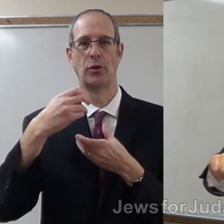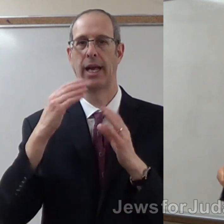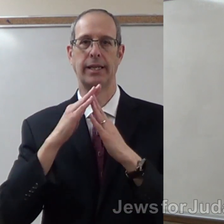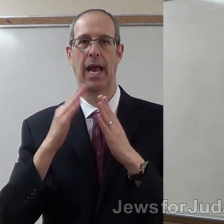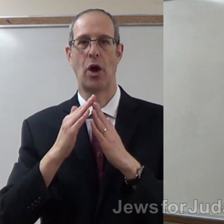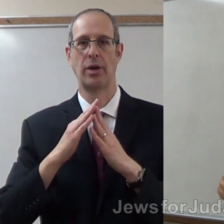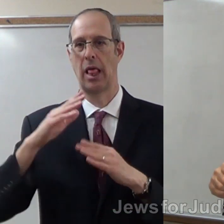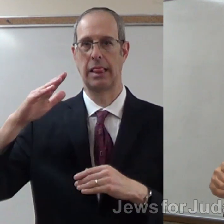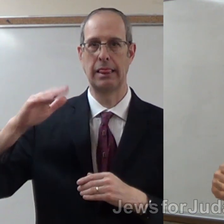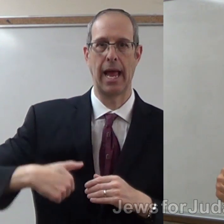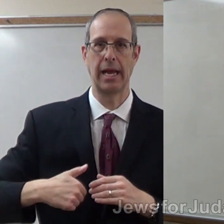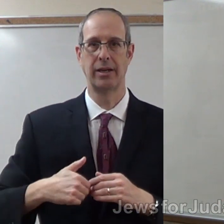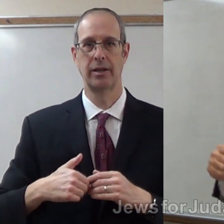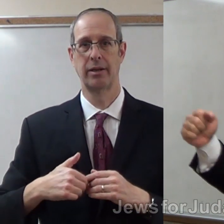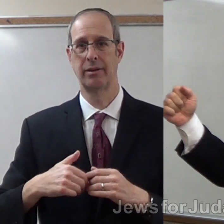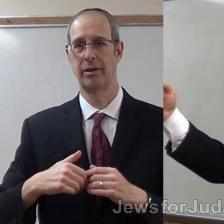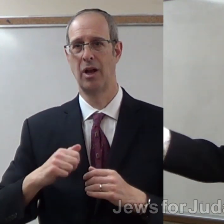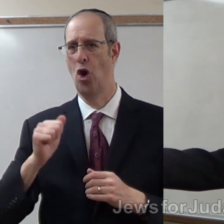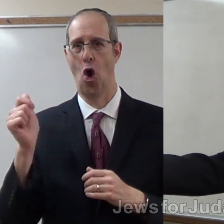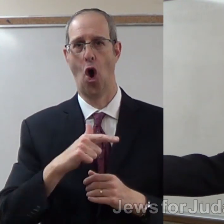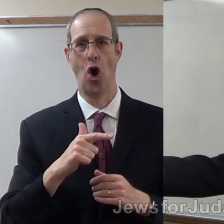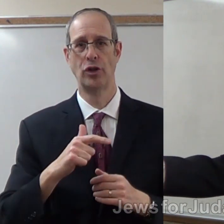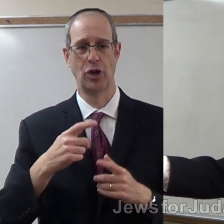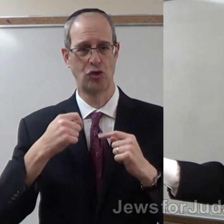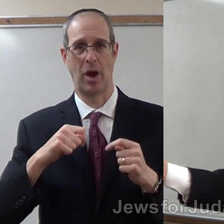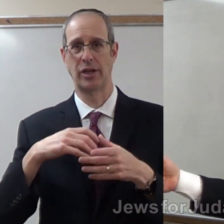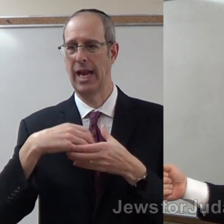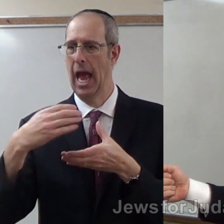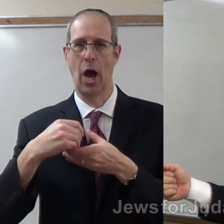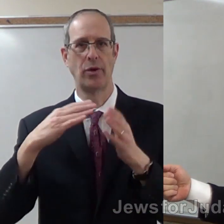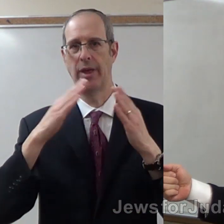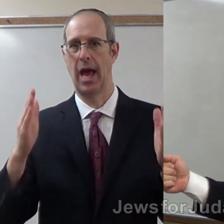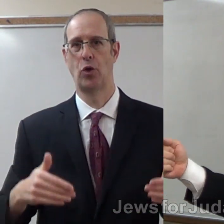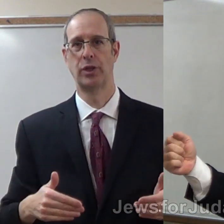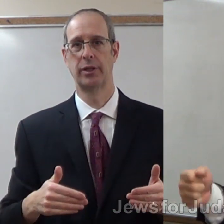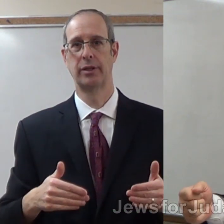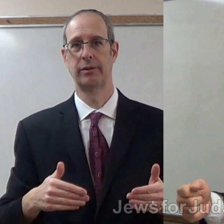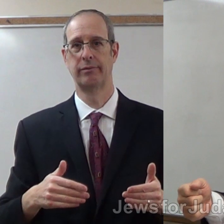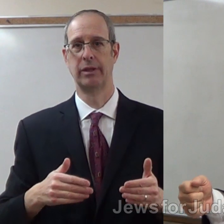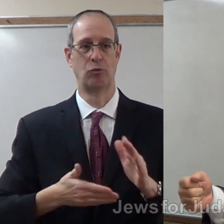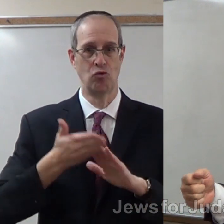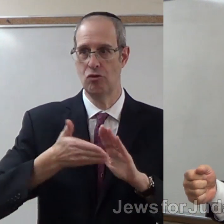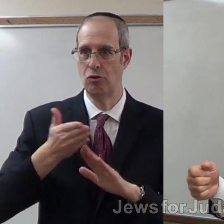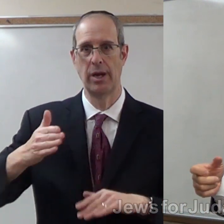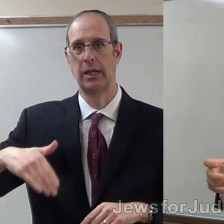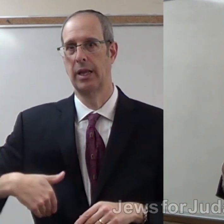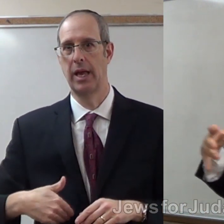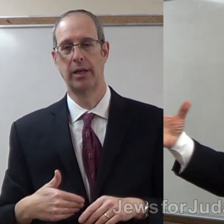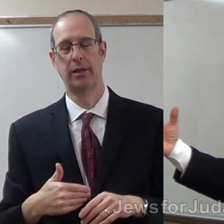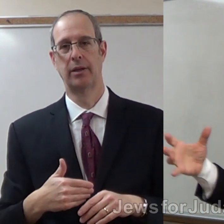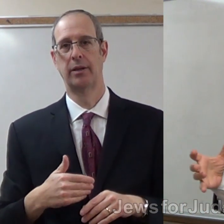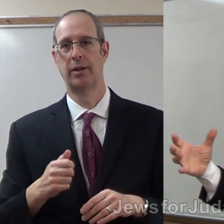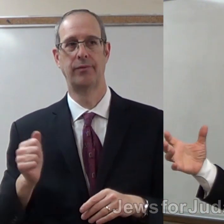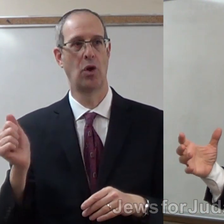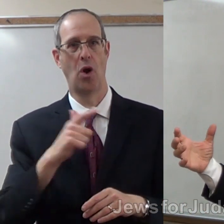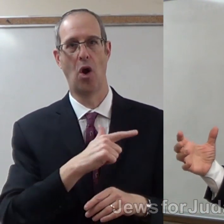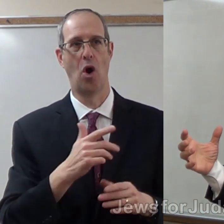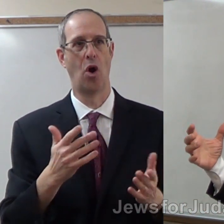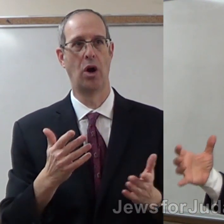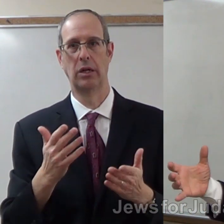late, and everyone's trying to get out of the house, and everyone's running late, and everyone's